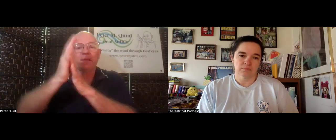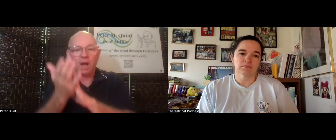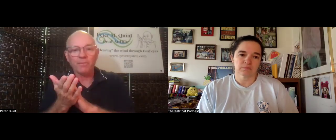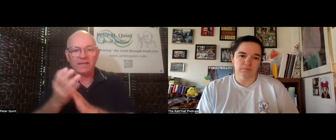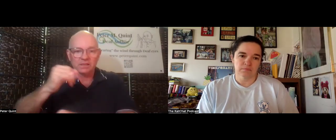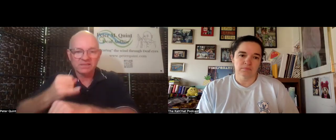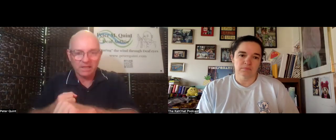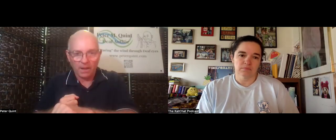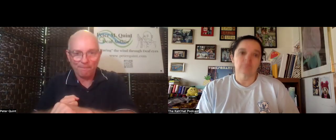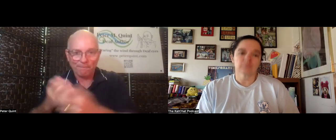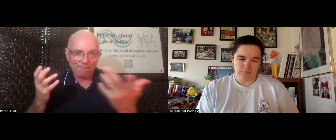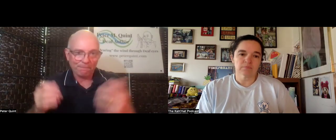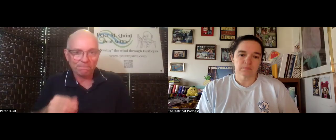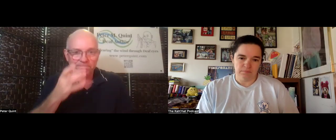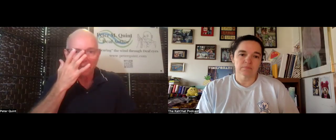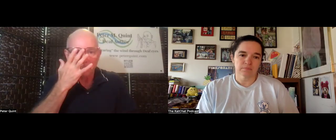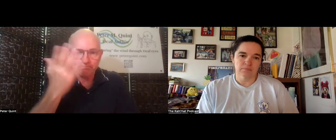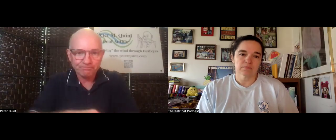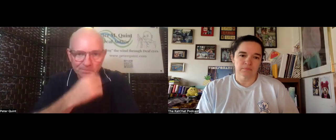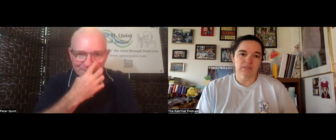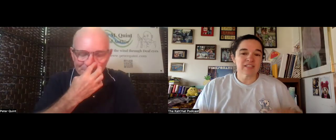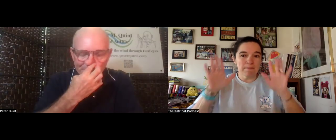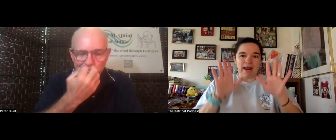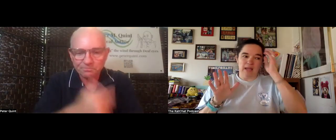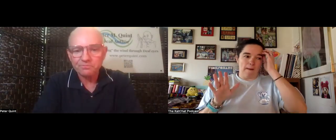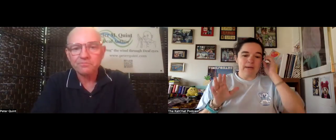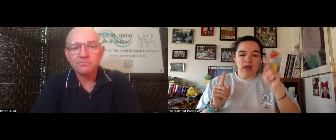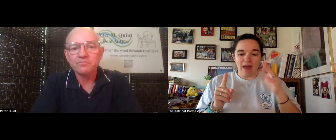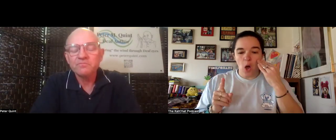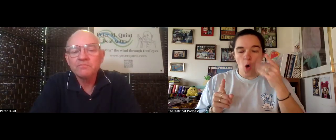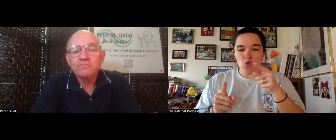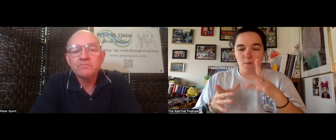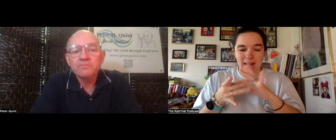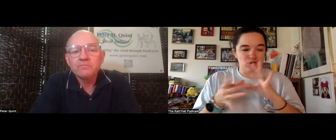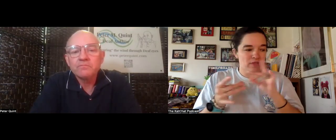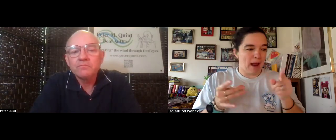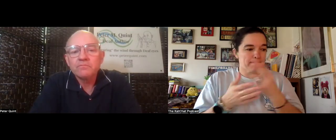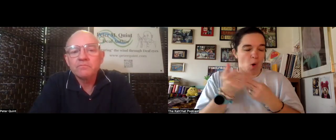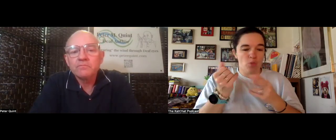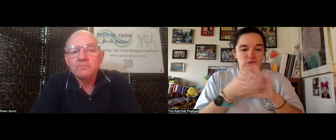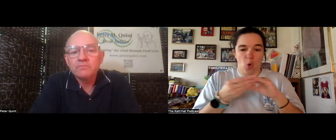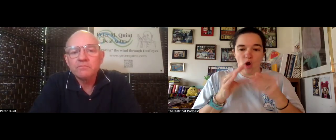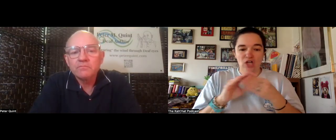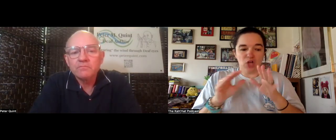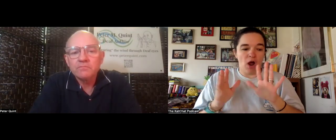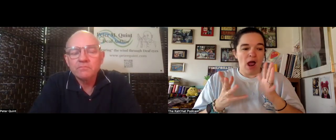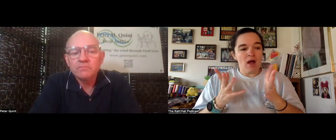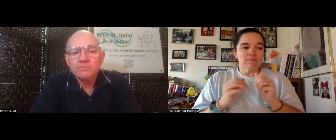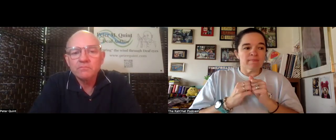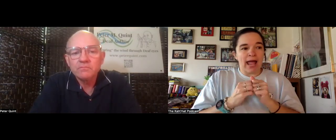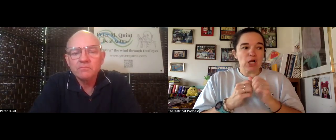development becoming Sita. Yeah, That's amazing. I mean, I know you mentioned that both stories